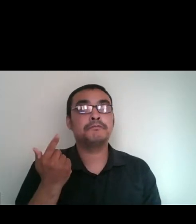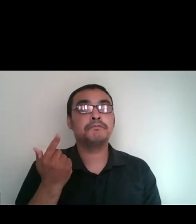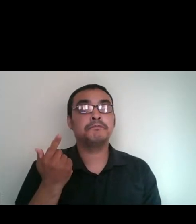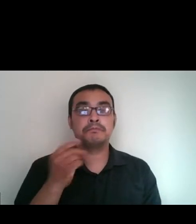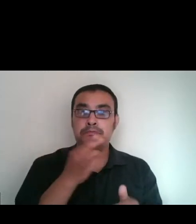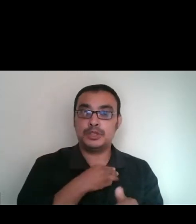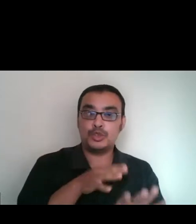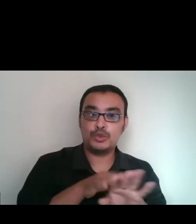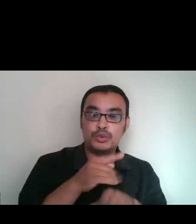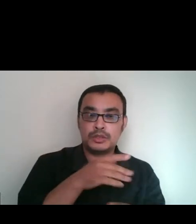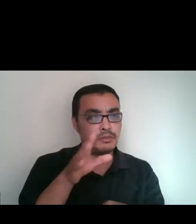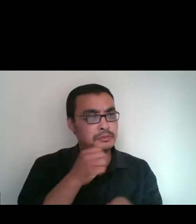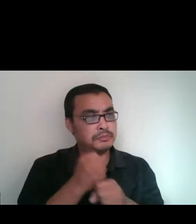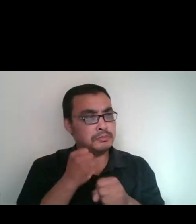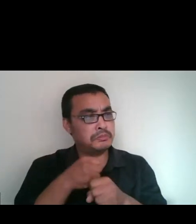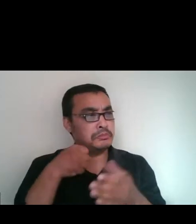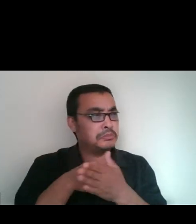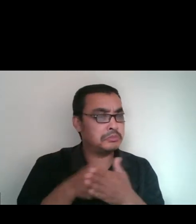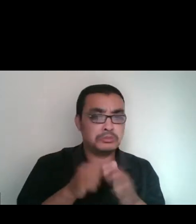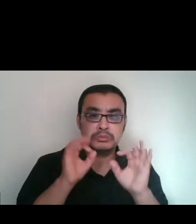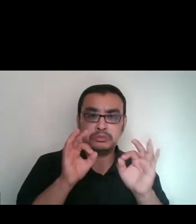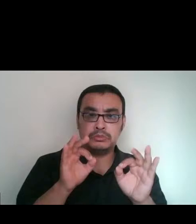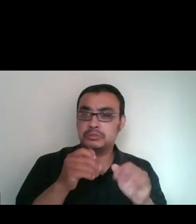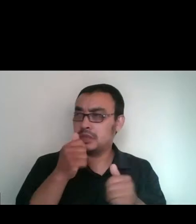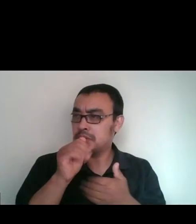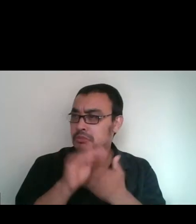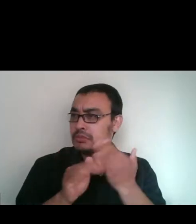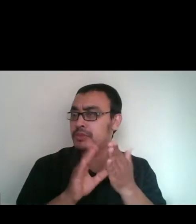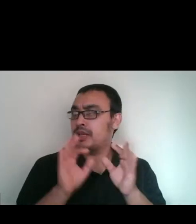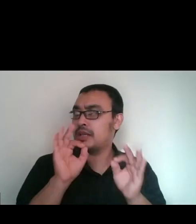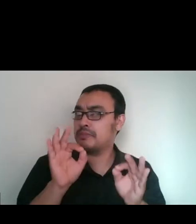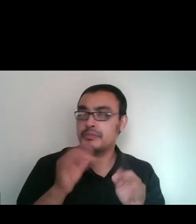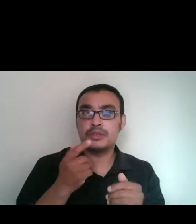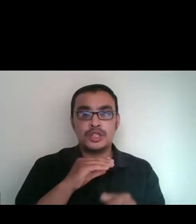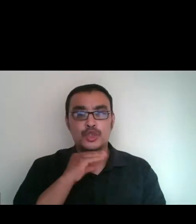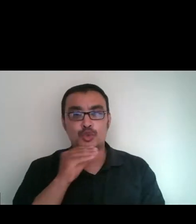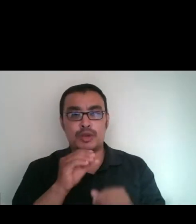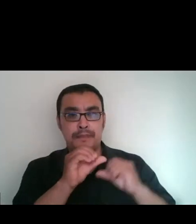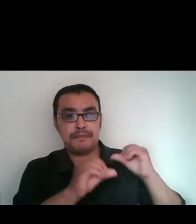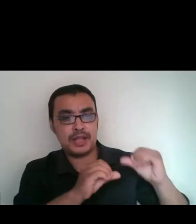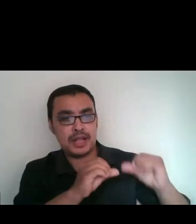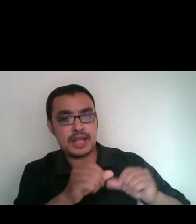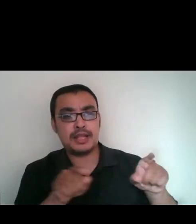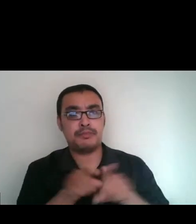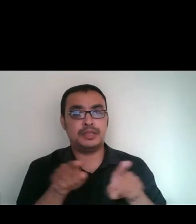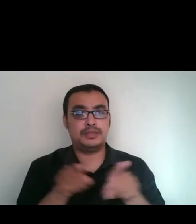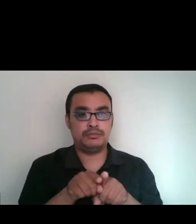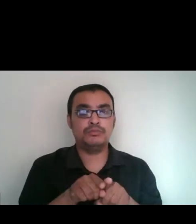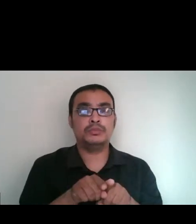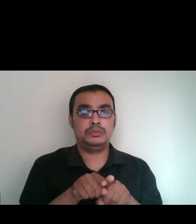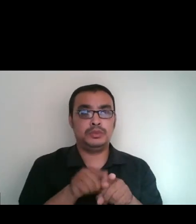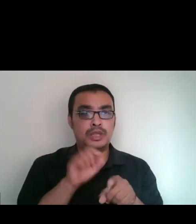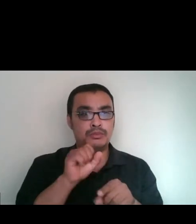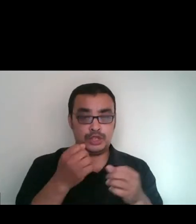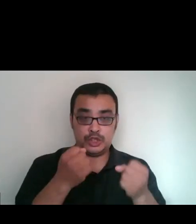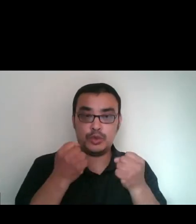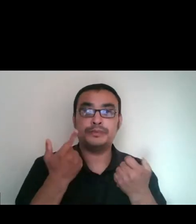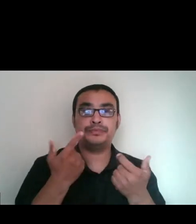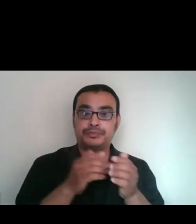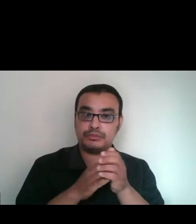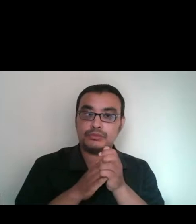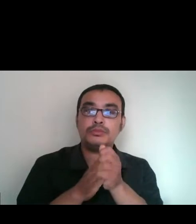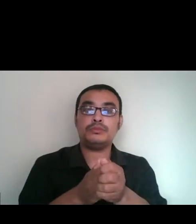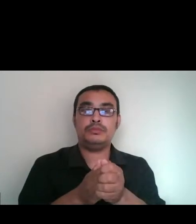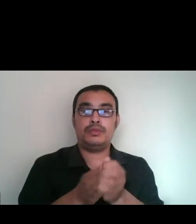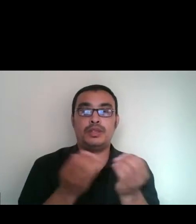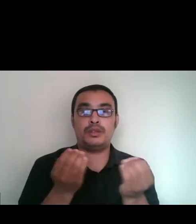and healthy planet for our young generation, and important to have strong young leaders who will continue all our efforts